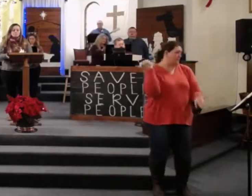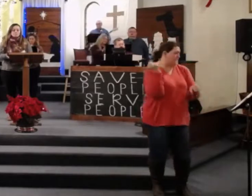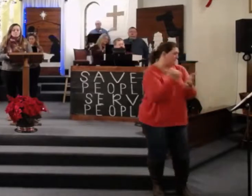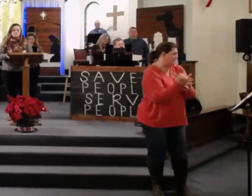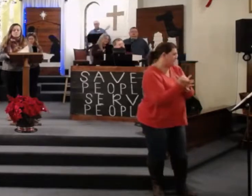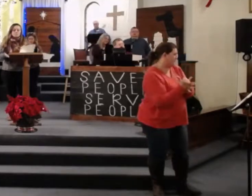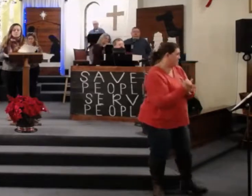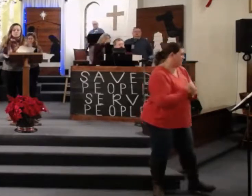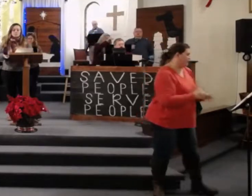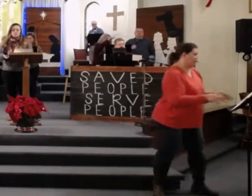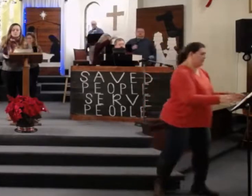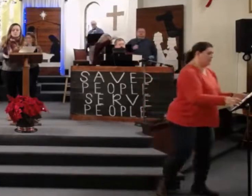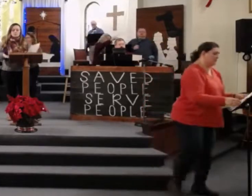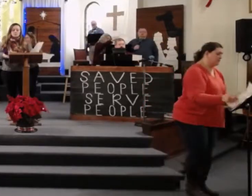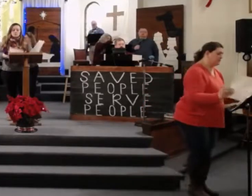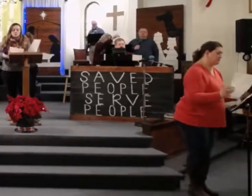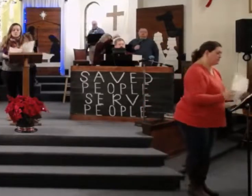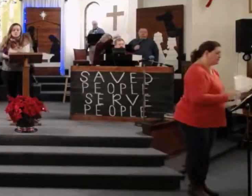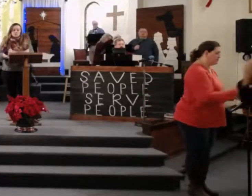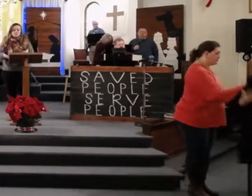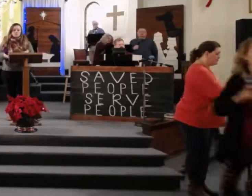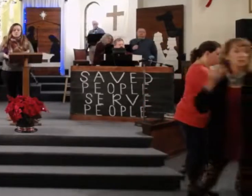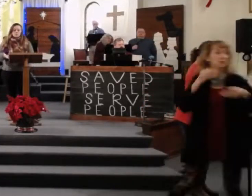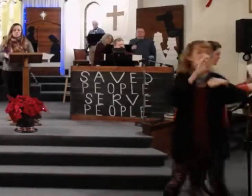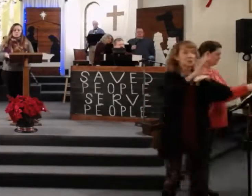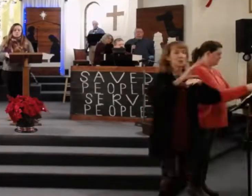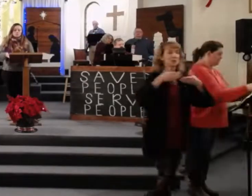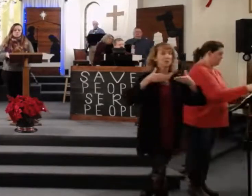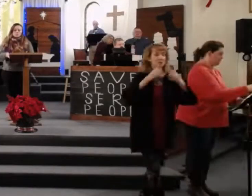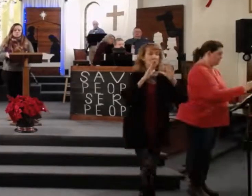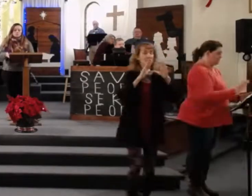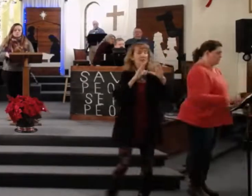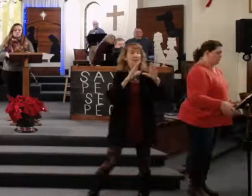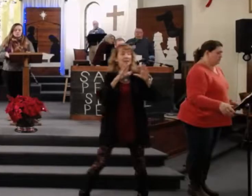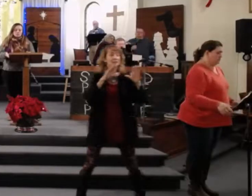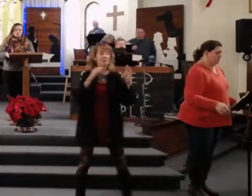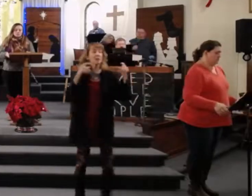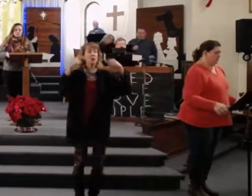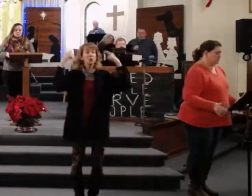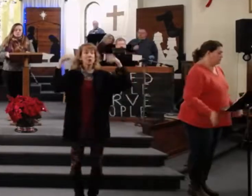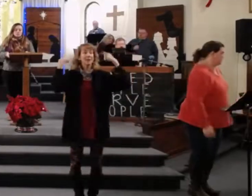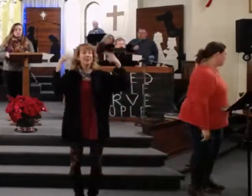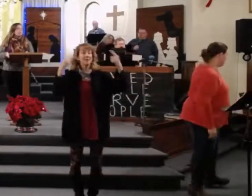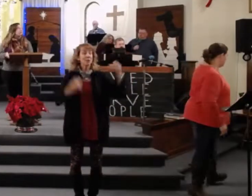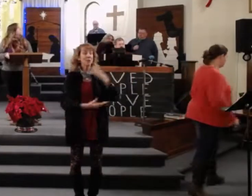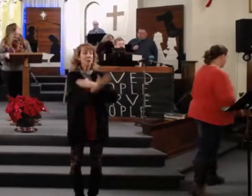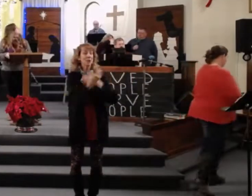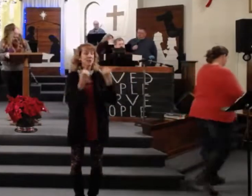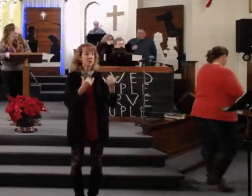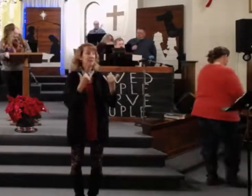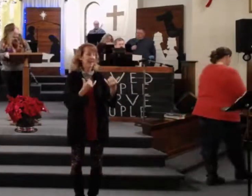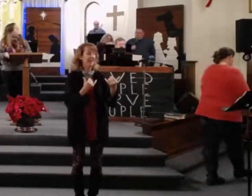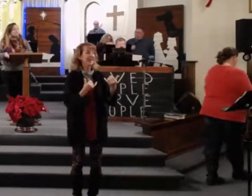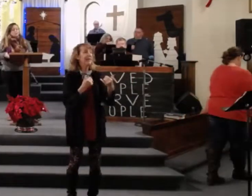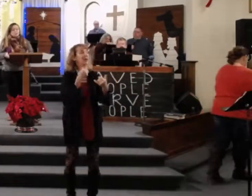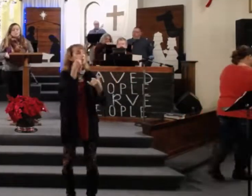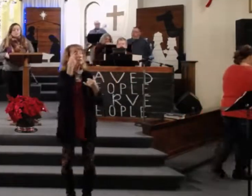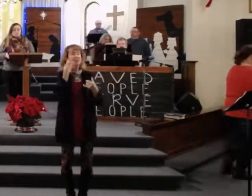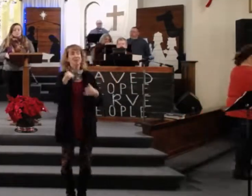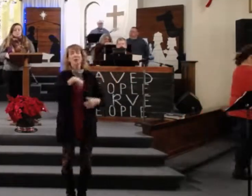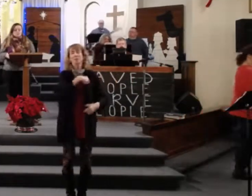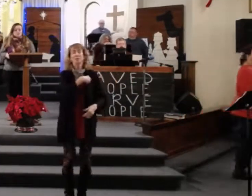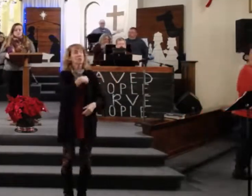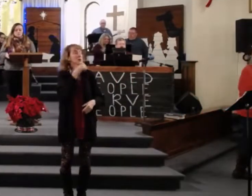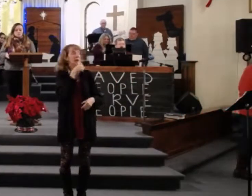Amen. Welcome to the Church on the Boulevard. It's been kind of a crazy morning here. Satan's been working overtime, but we are not going to